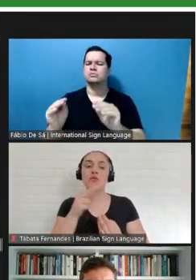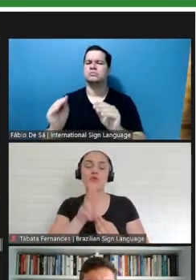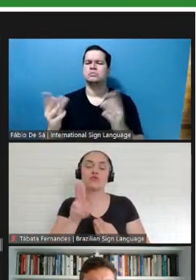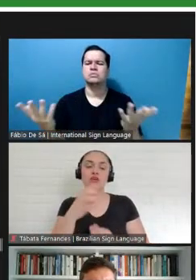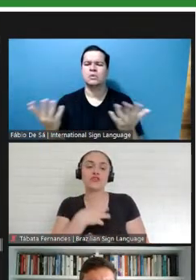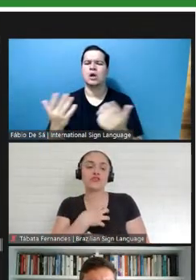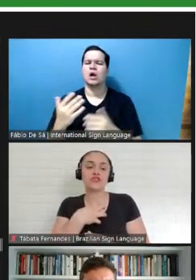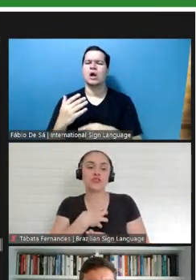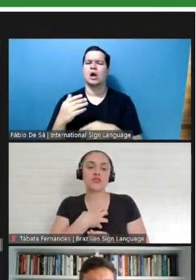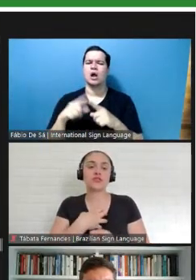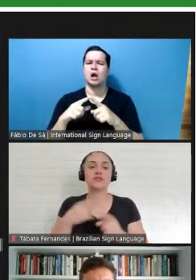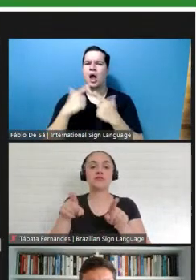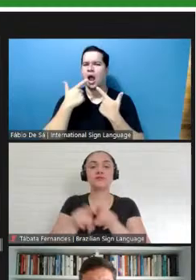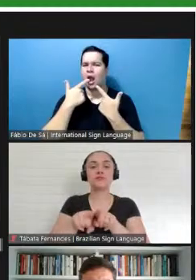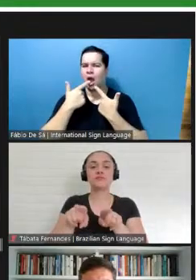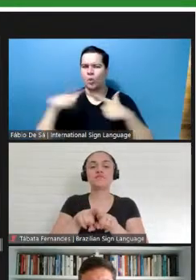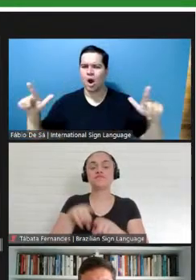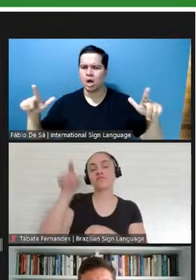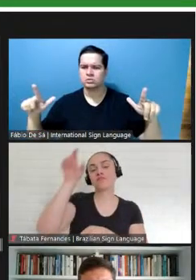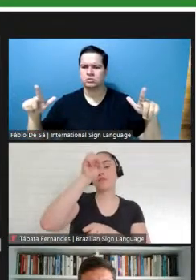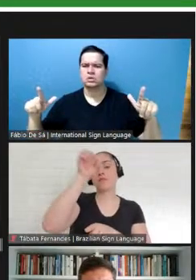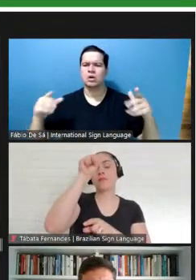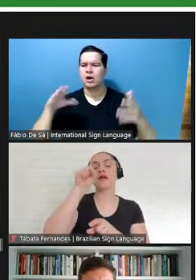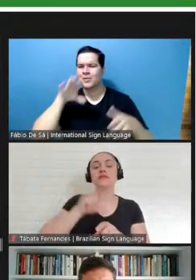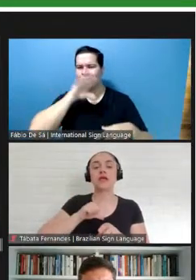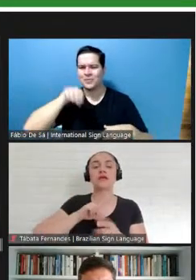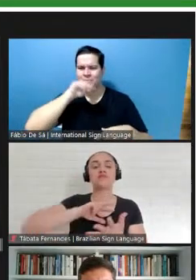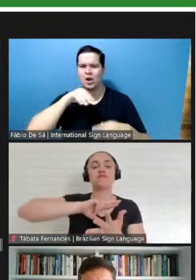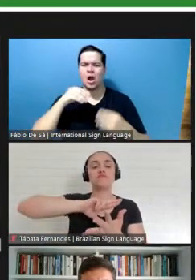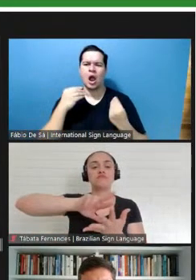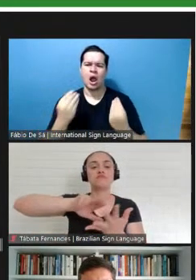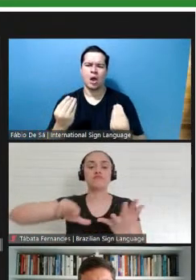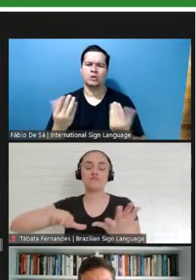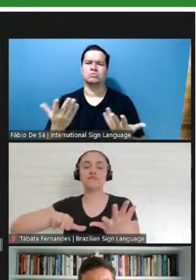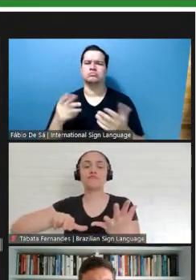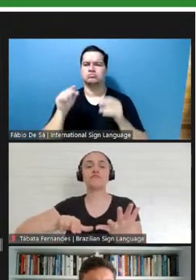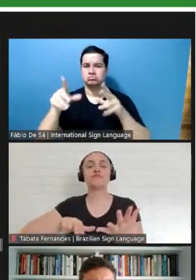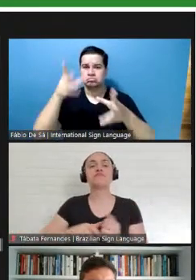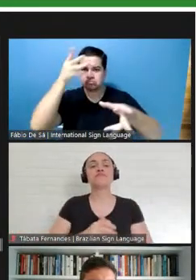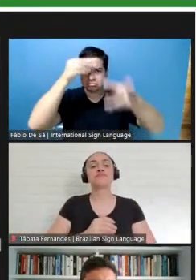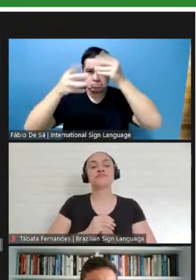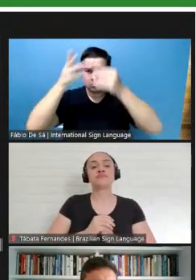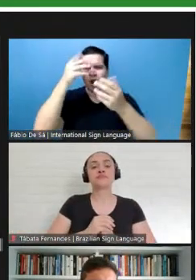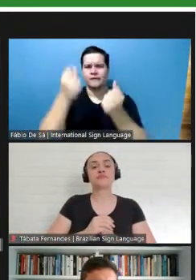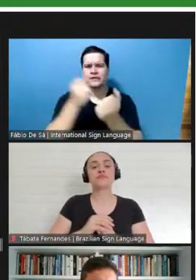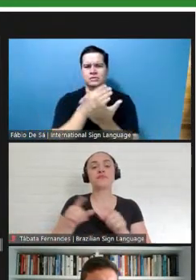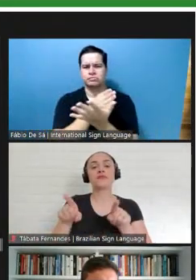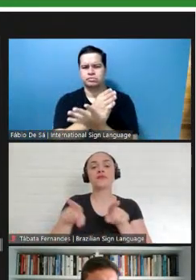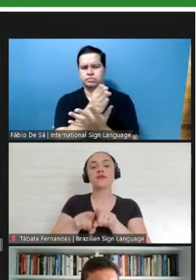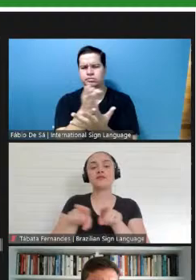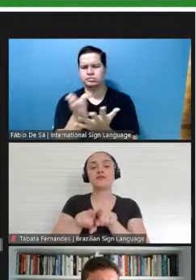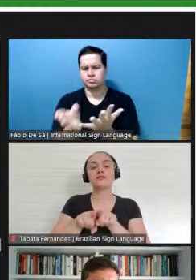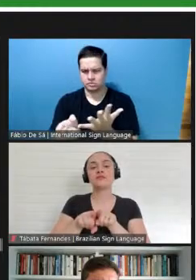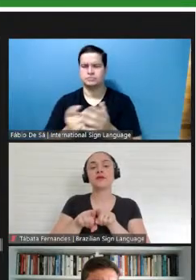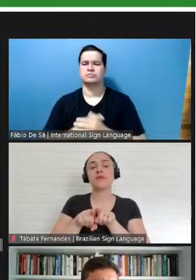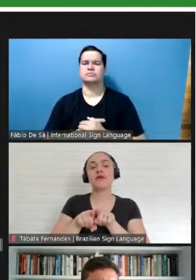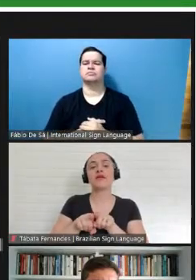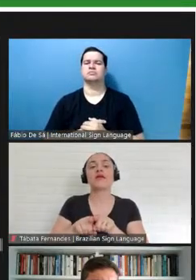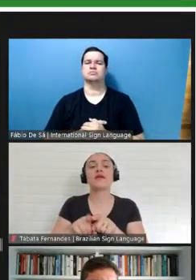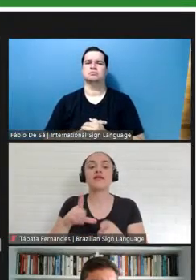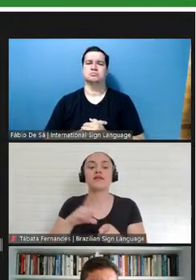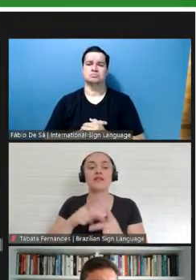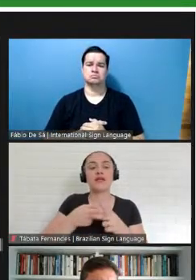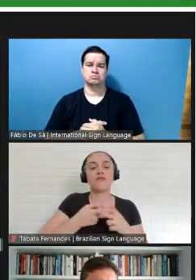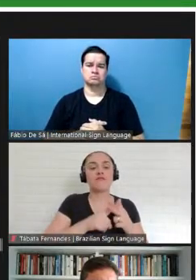is a tool for anticipating those barriers that may be embedded in learning environments. It's a practical summary of